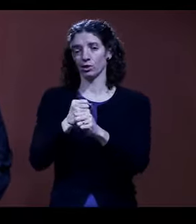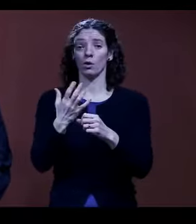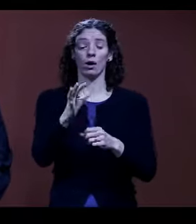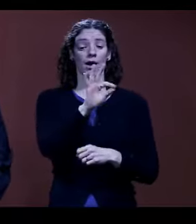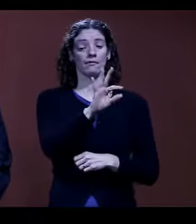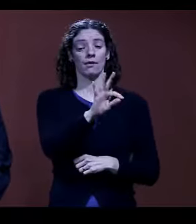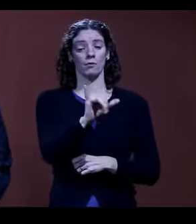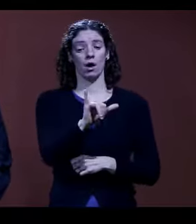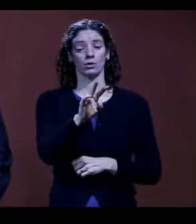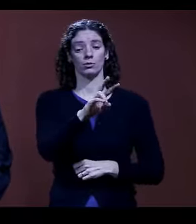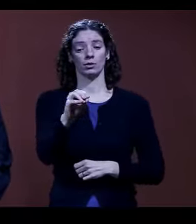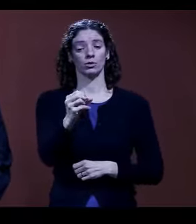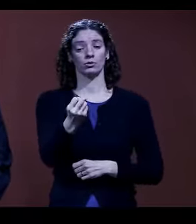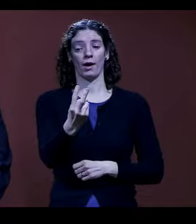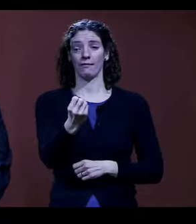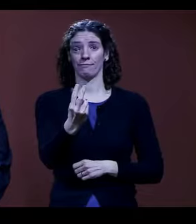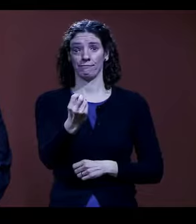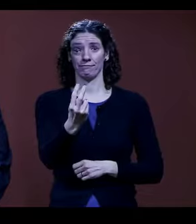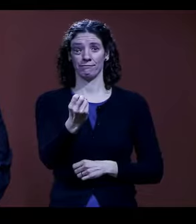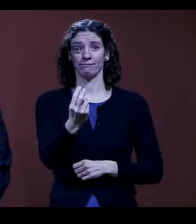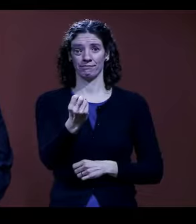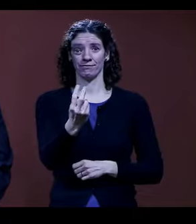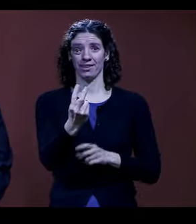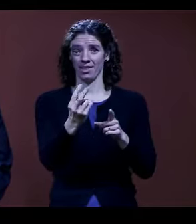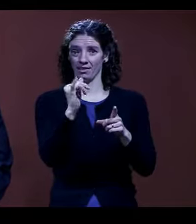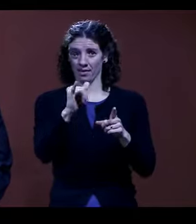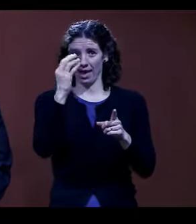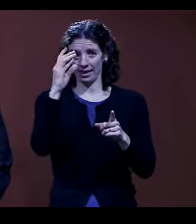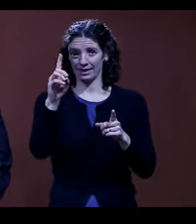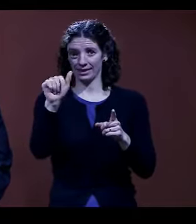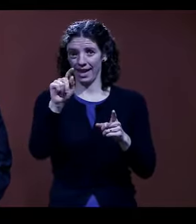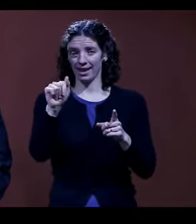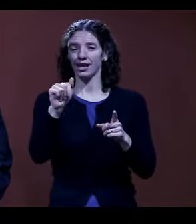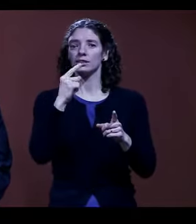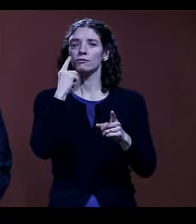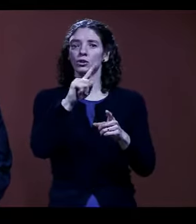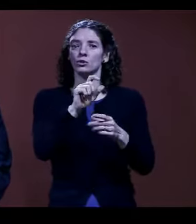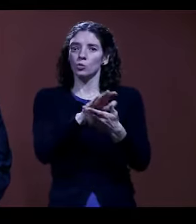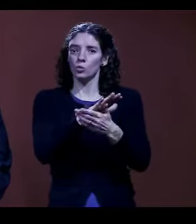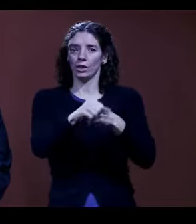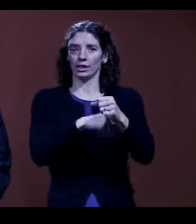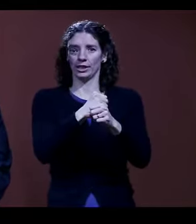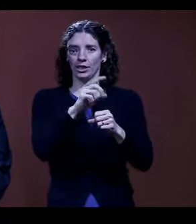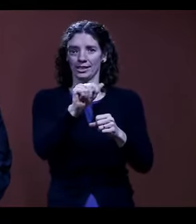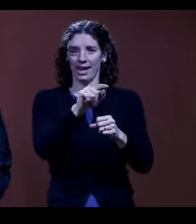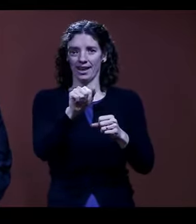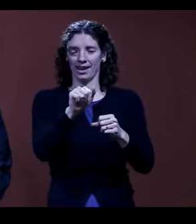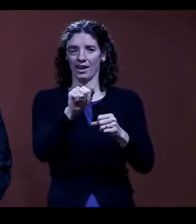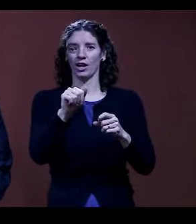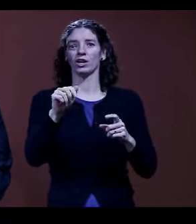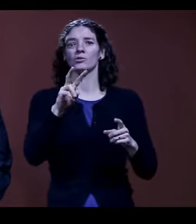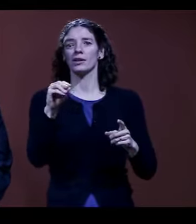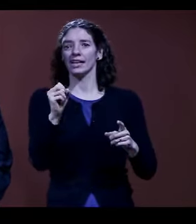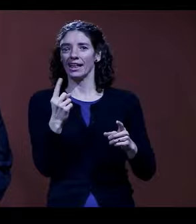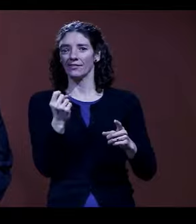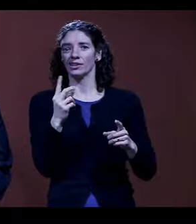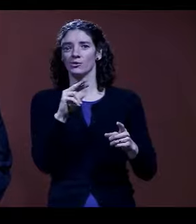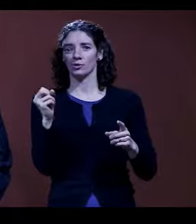FFY 2012, that data is actually school year data, 2011-12, and it's reported